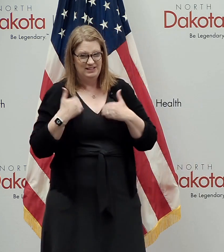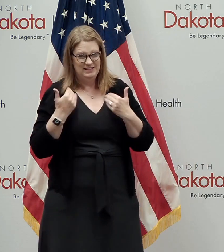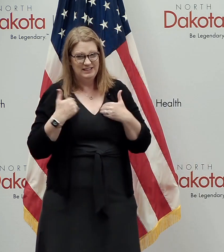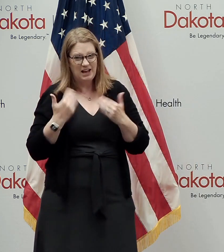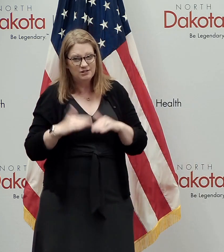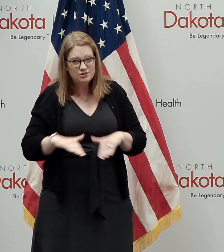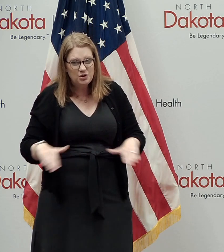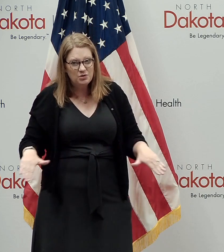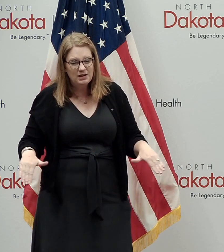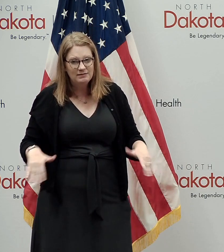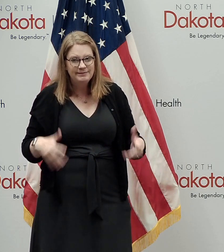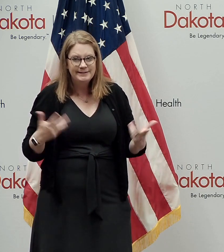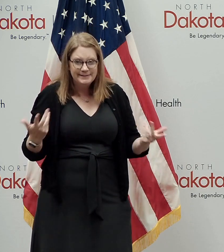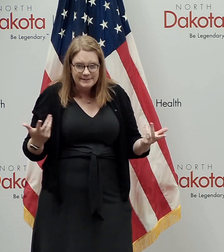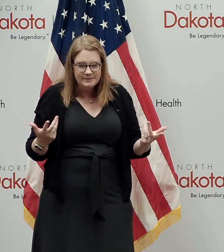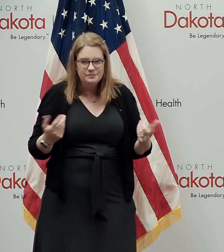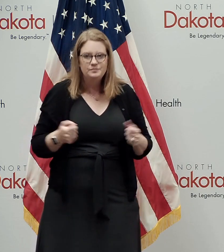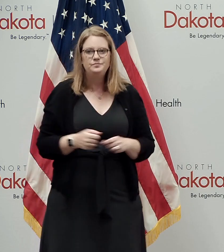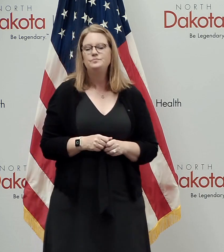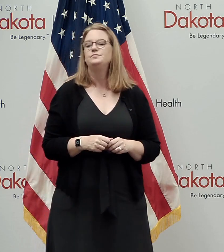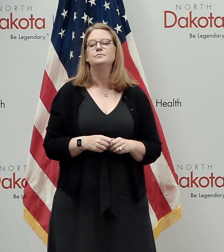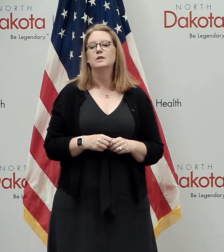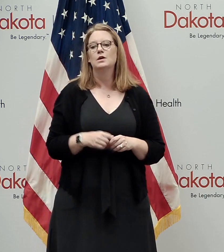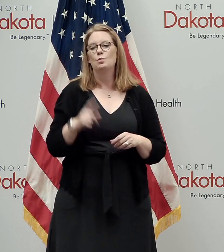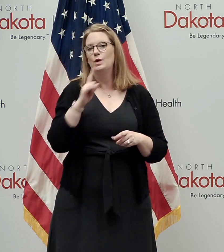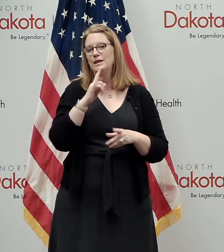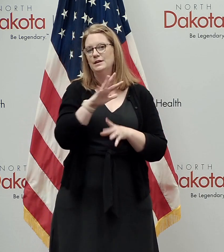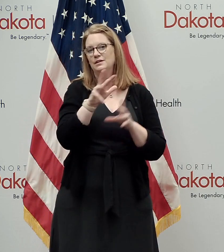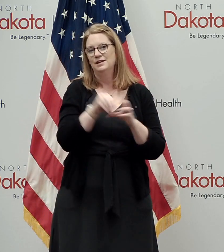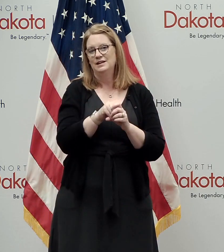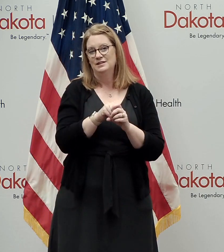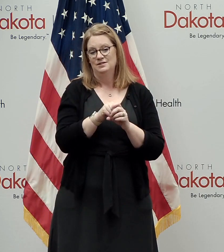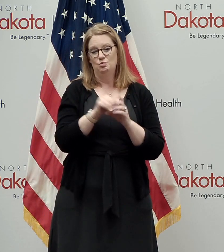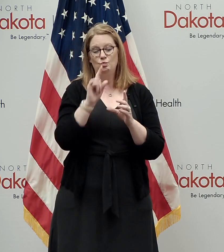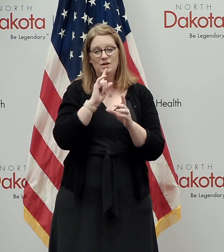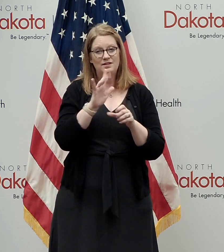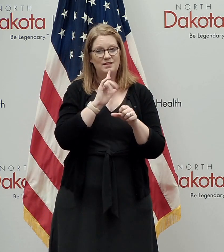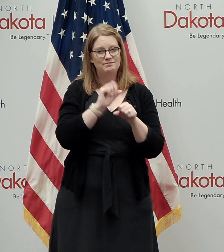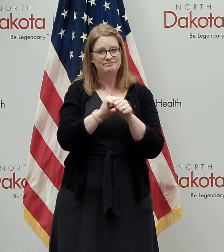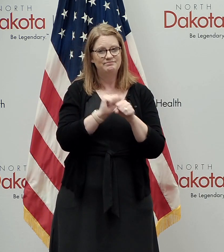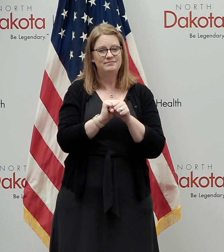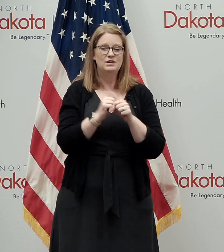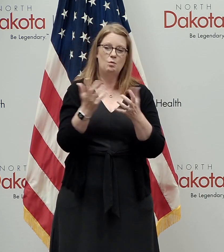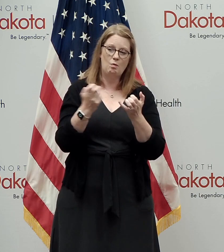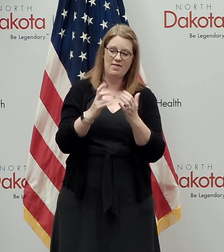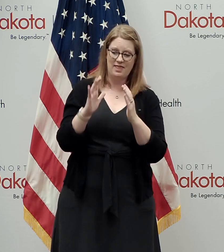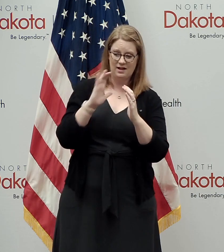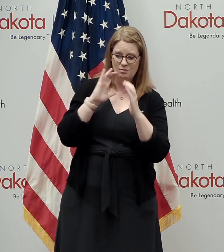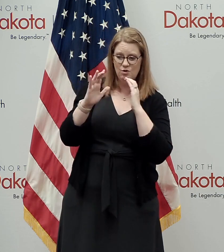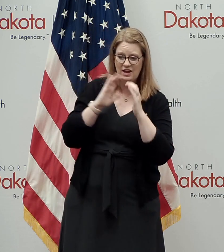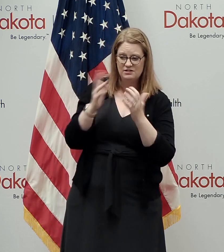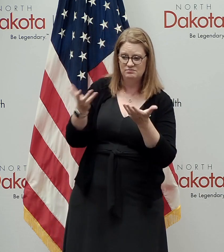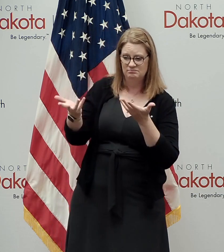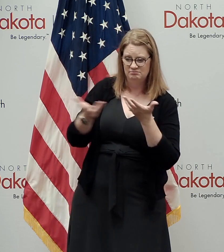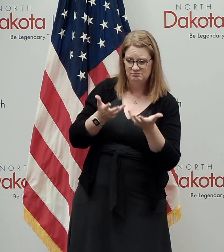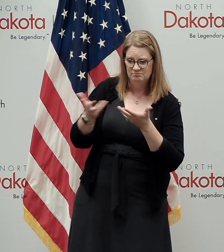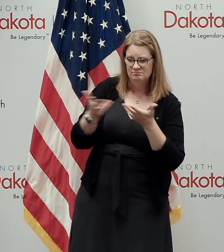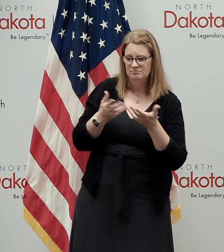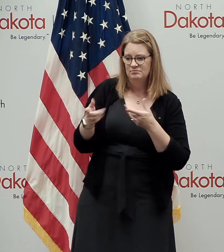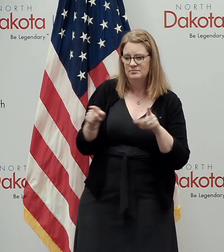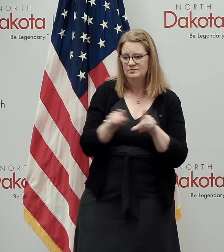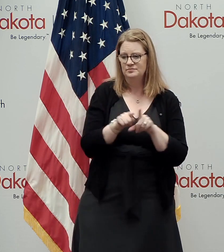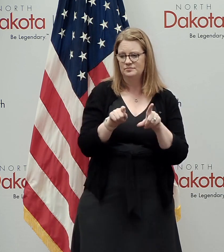to K-12 through another transition, is to engage in open communication, and then you yourself as an adult be a role model of